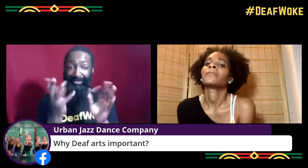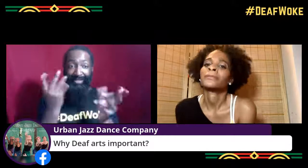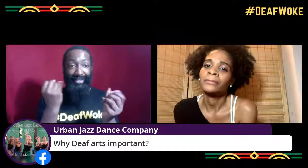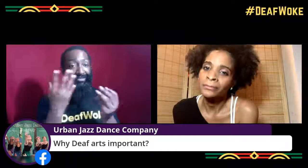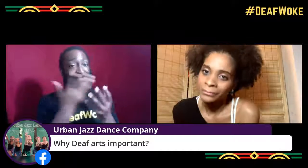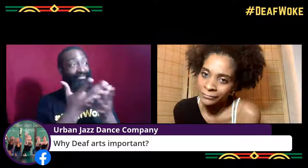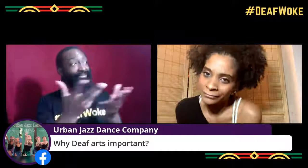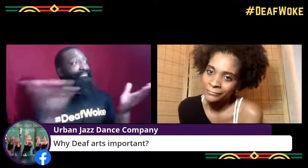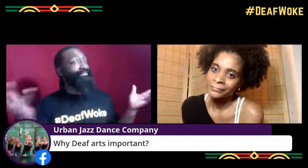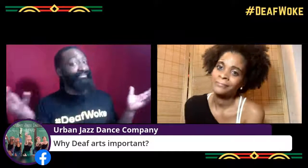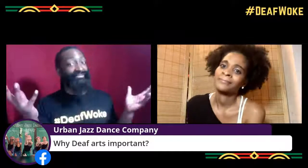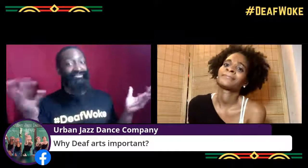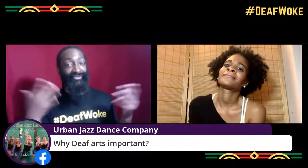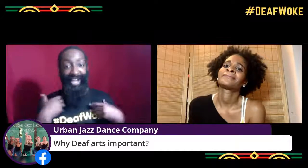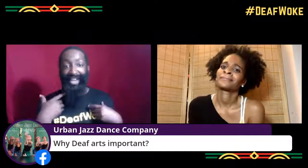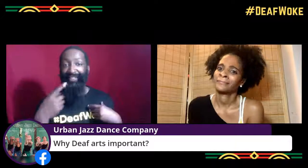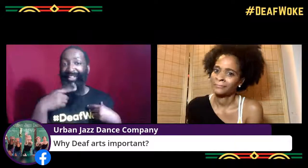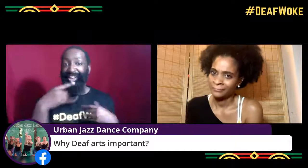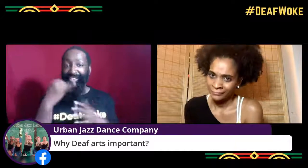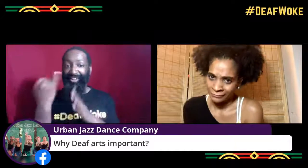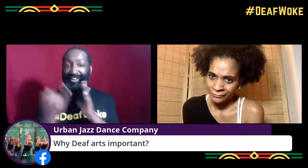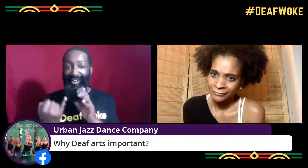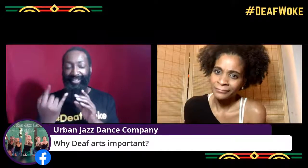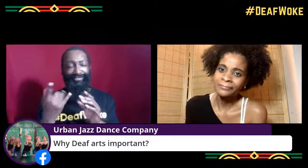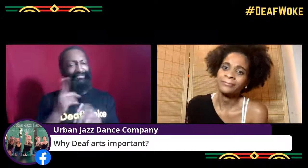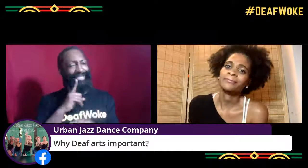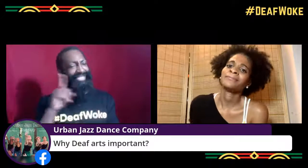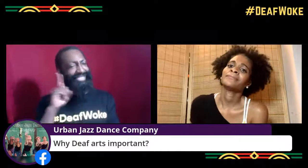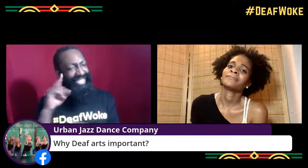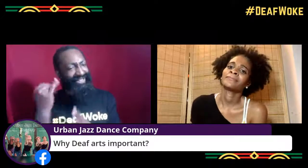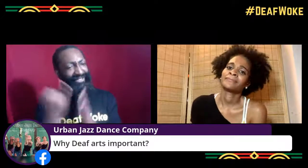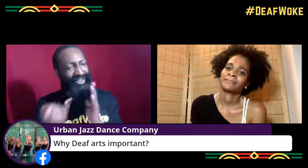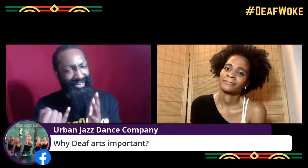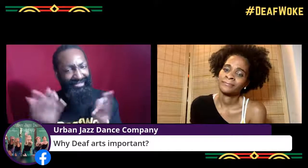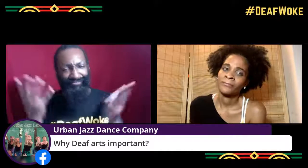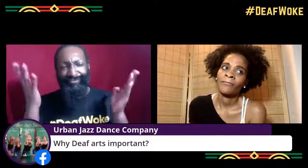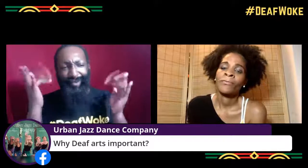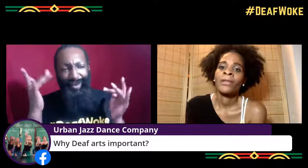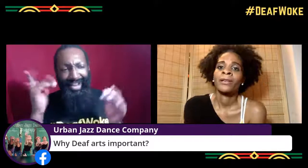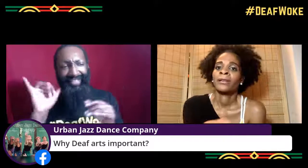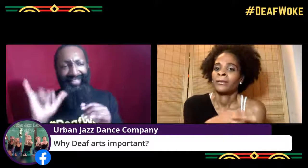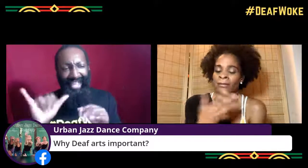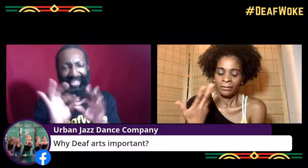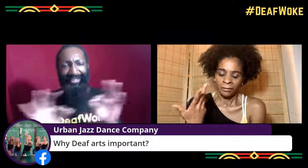Question is, why are deaf artists important?